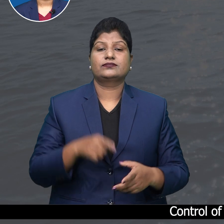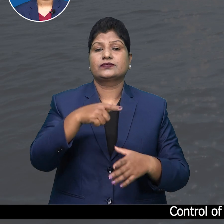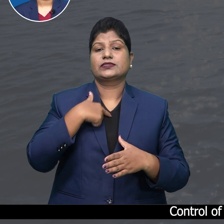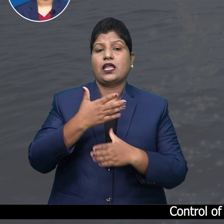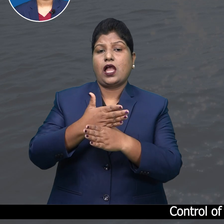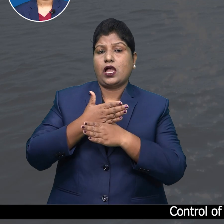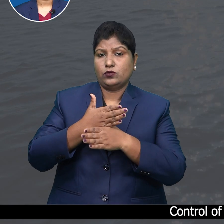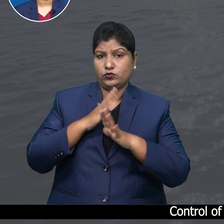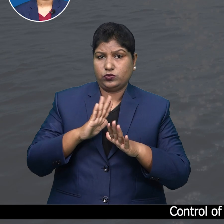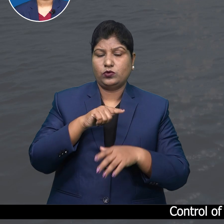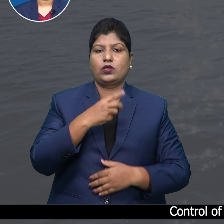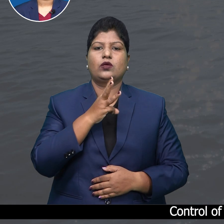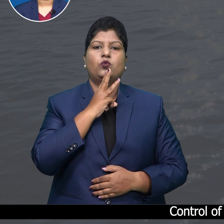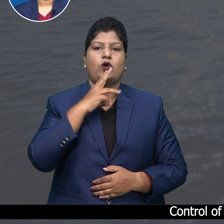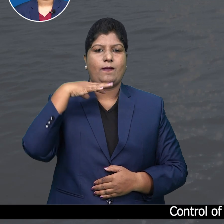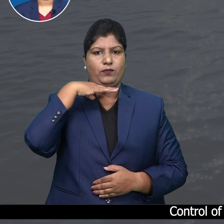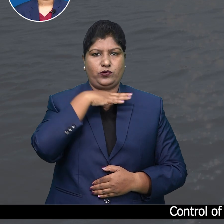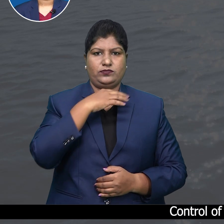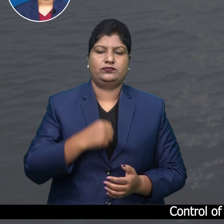Control of water pollution.